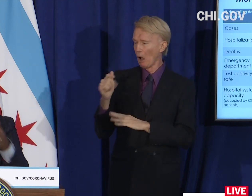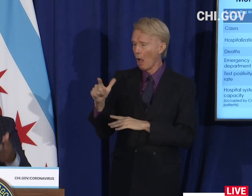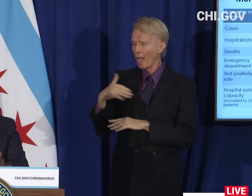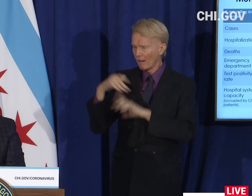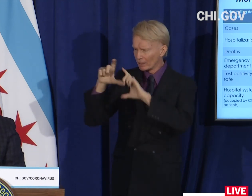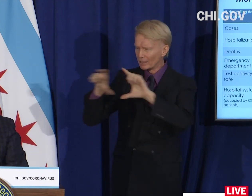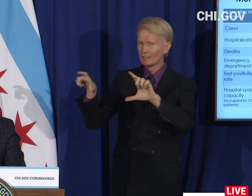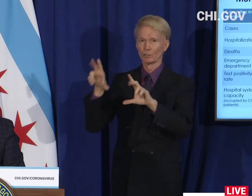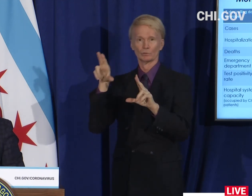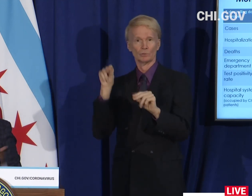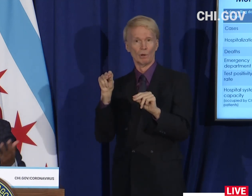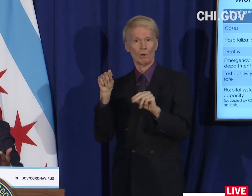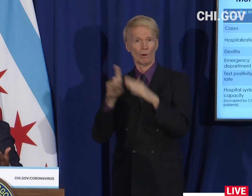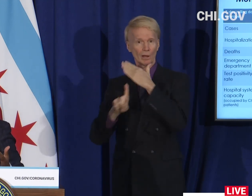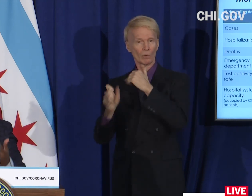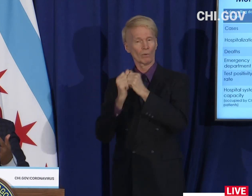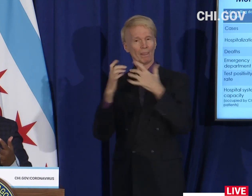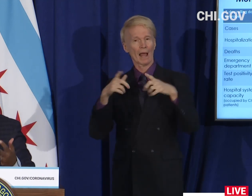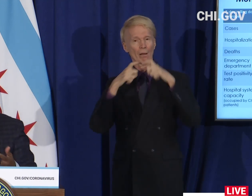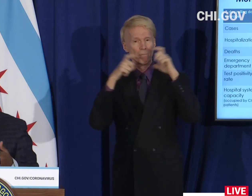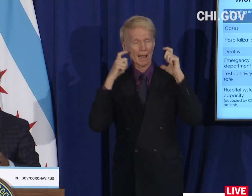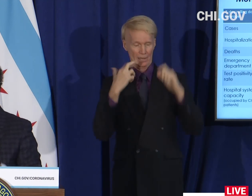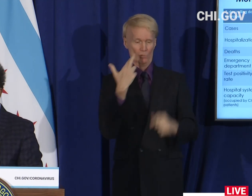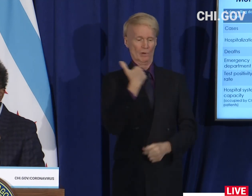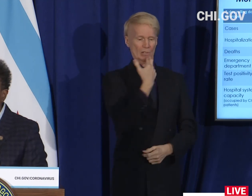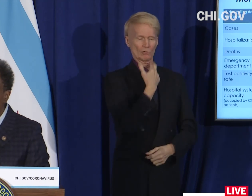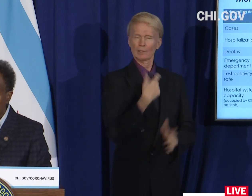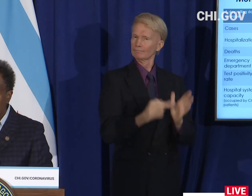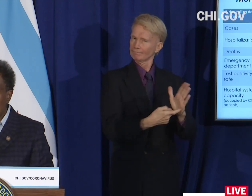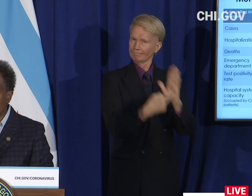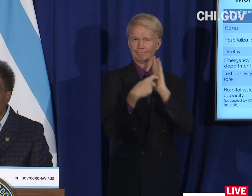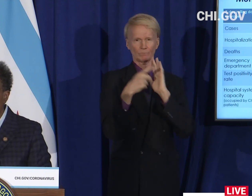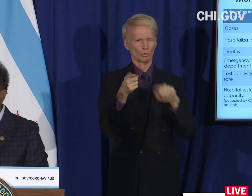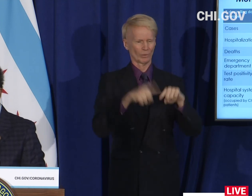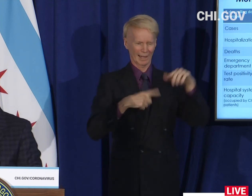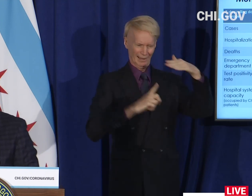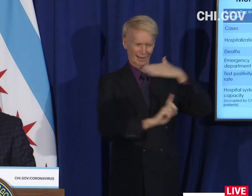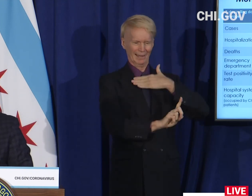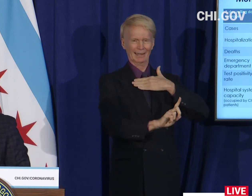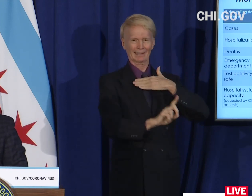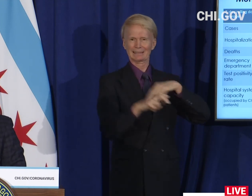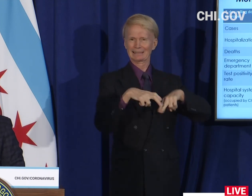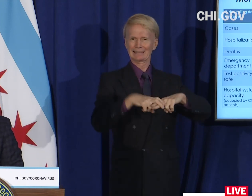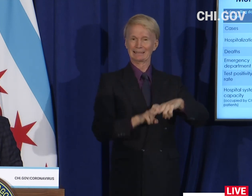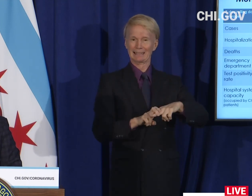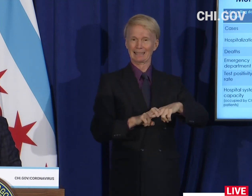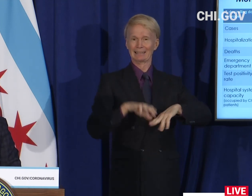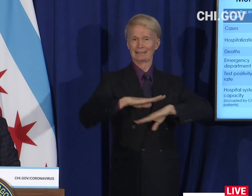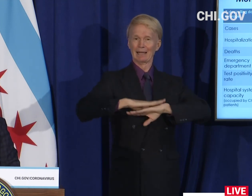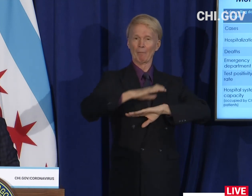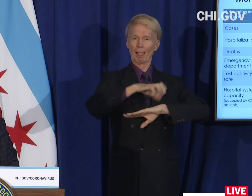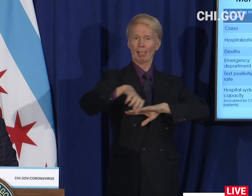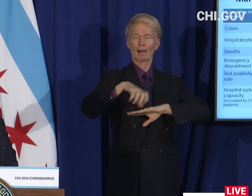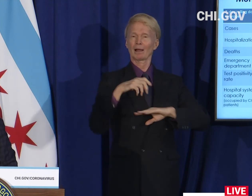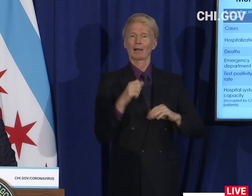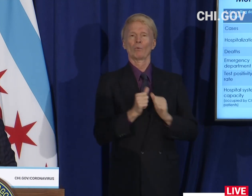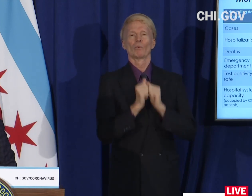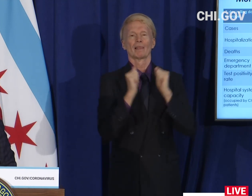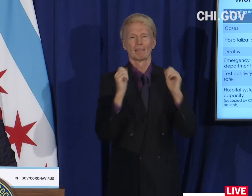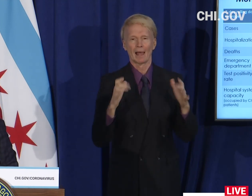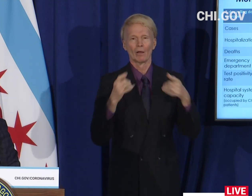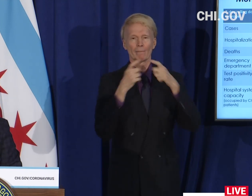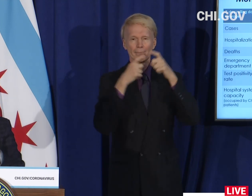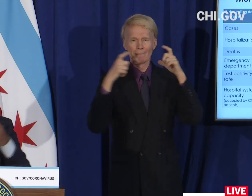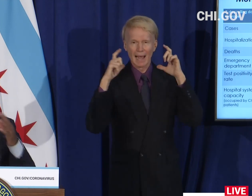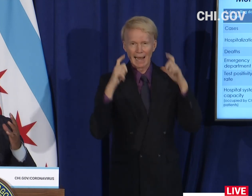other places where we gather. Restaurants are mandatory. You can't enter, you can't sit down and get a table without having a